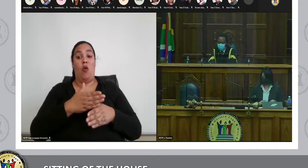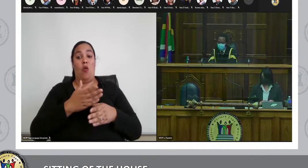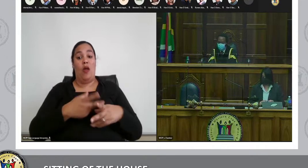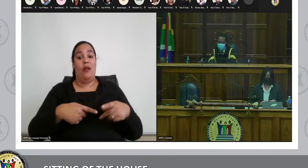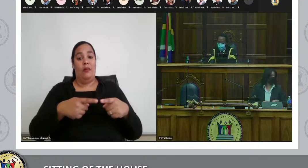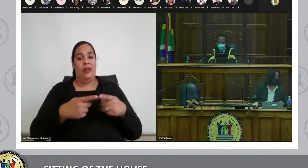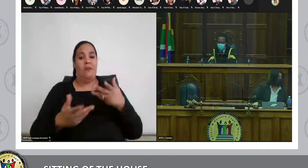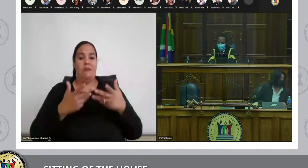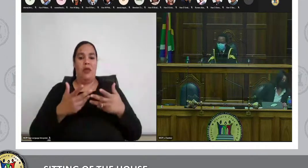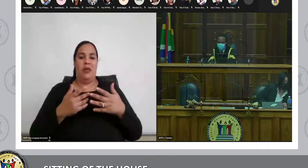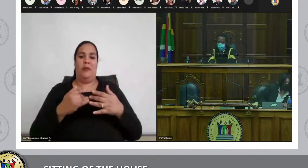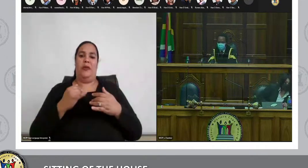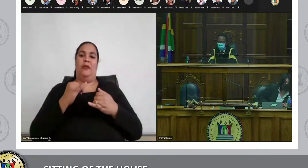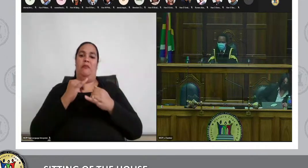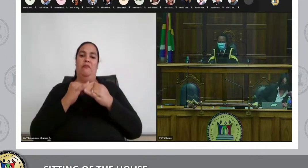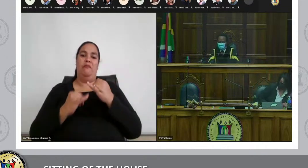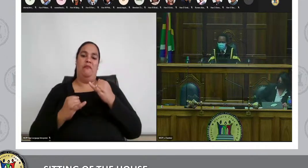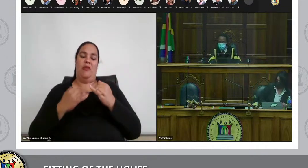might jeopardize